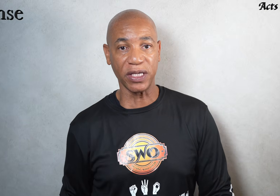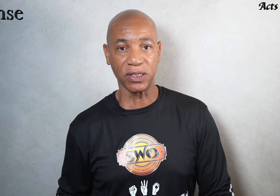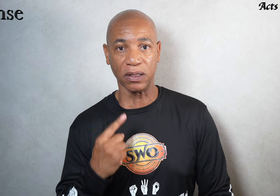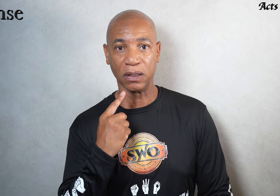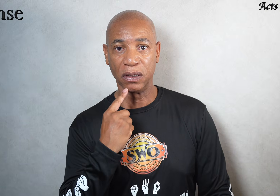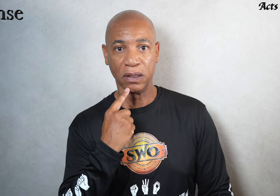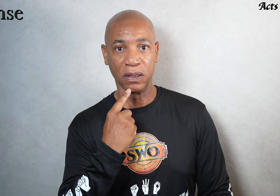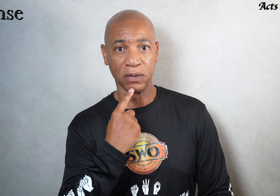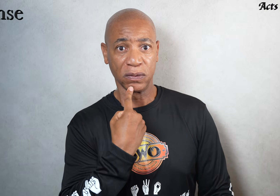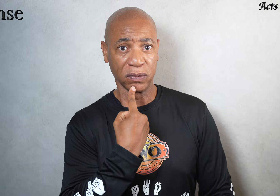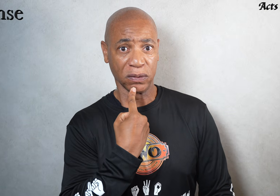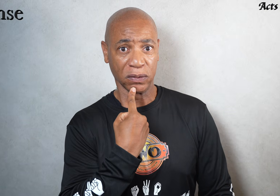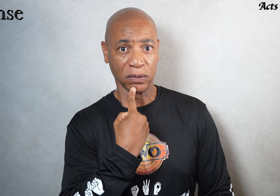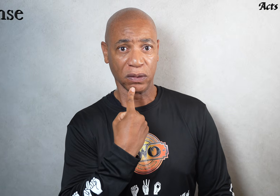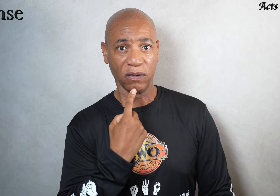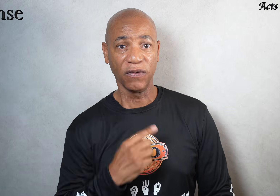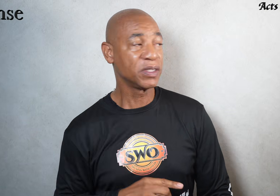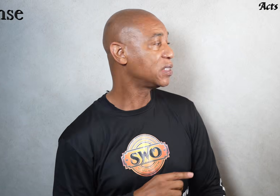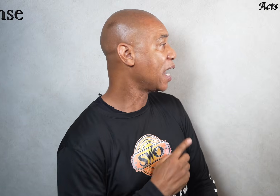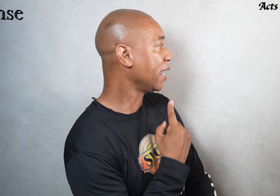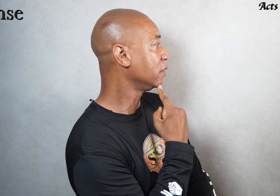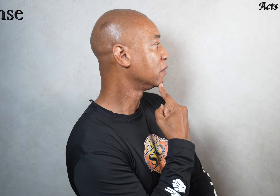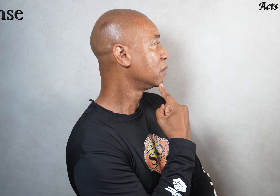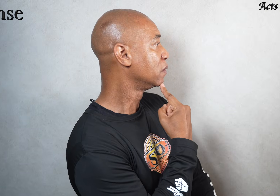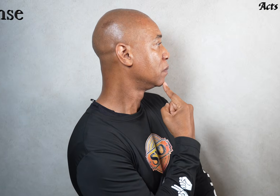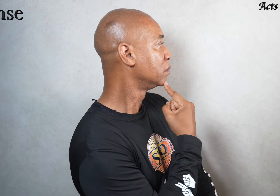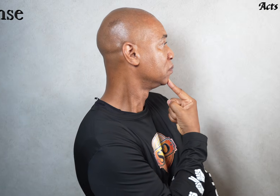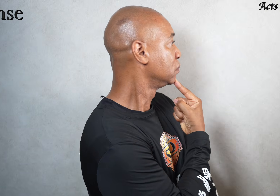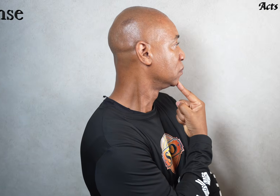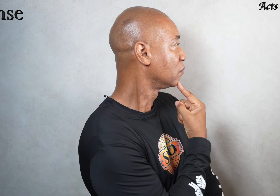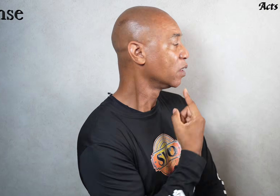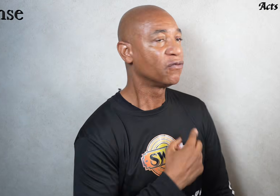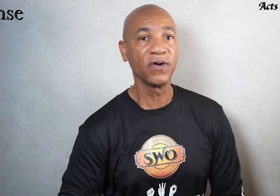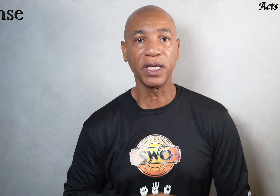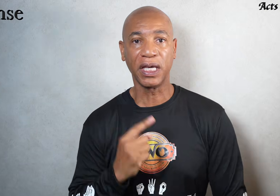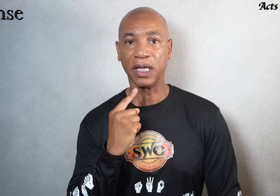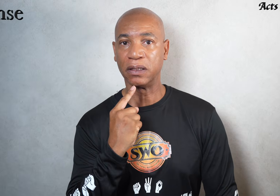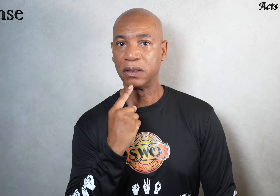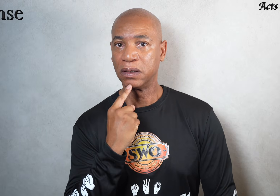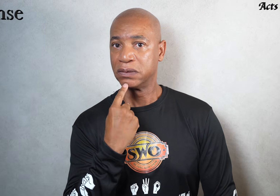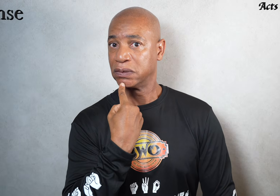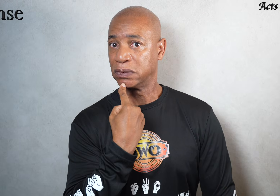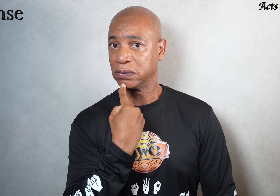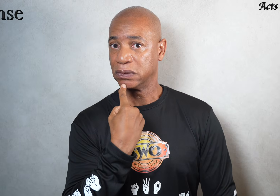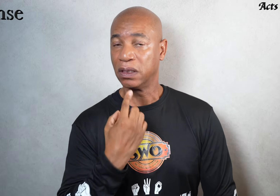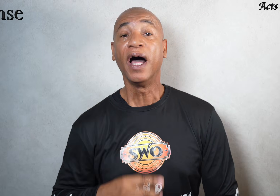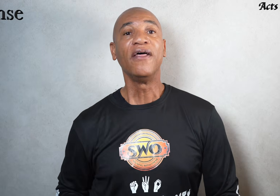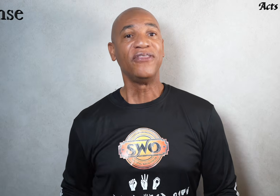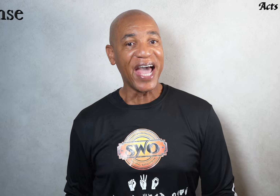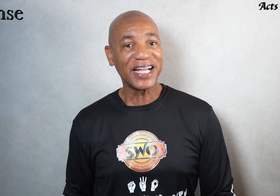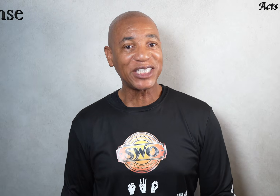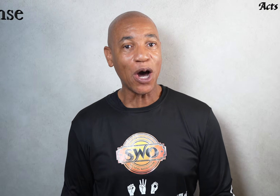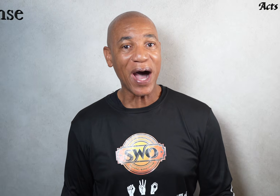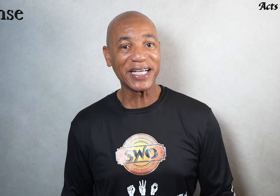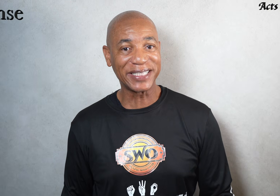situation. From the side, front again. That is how I